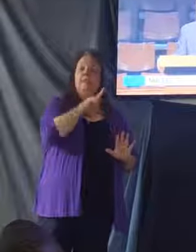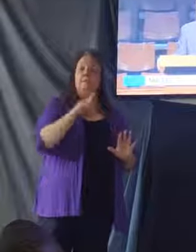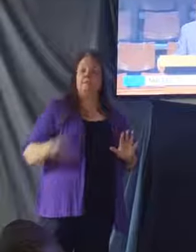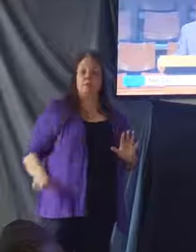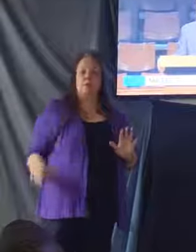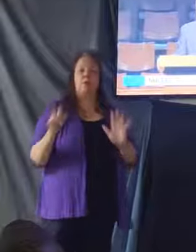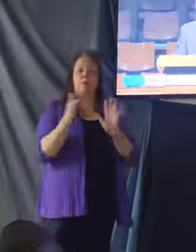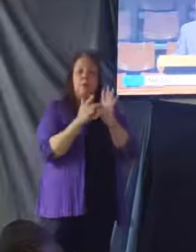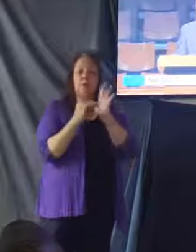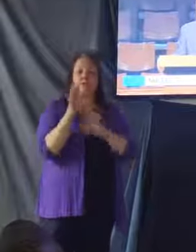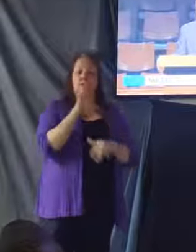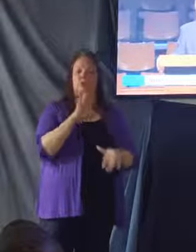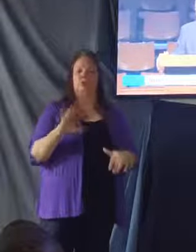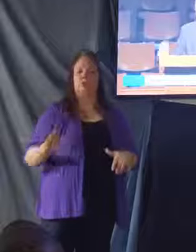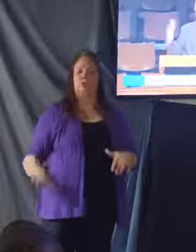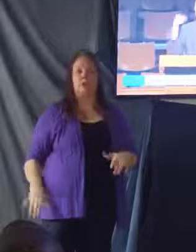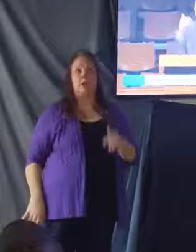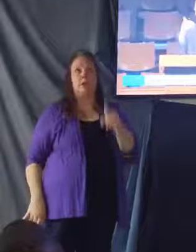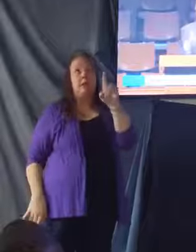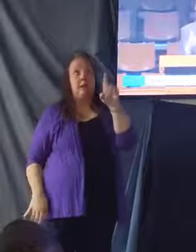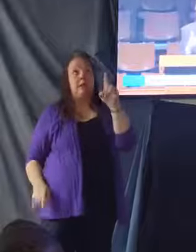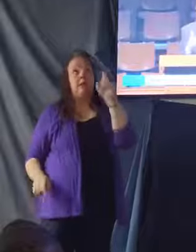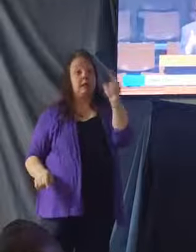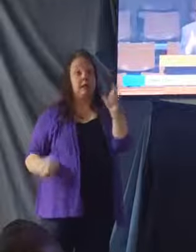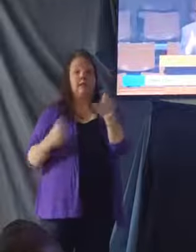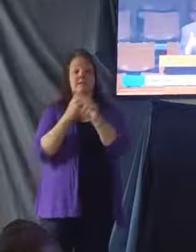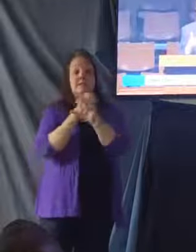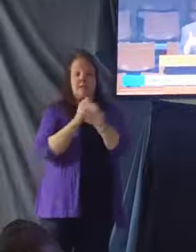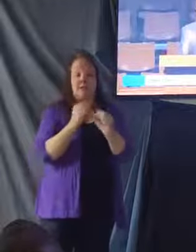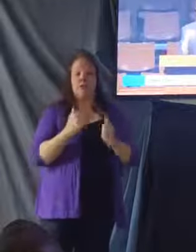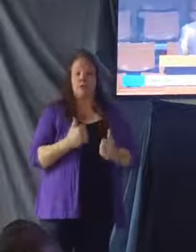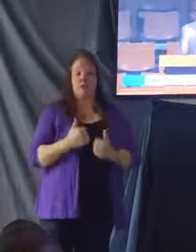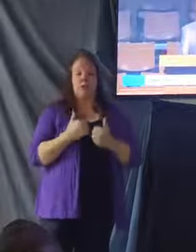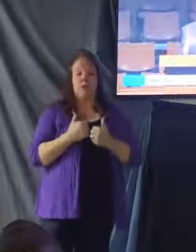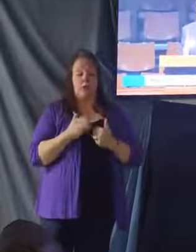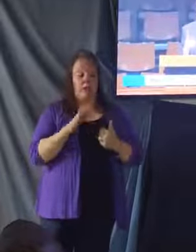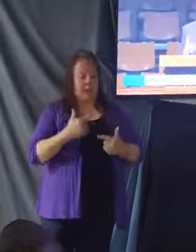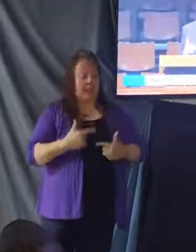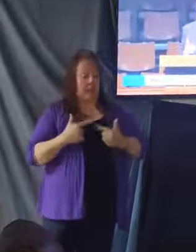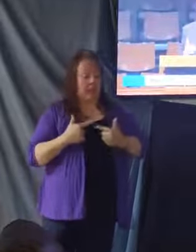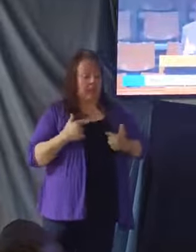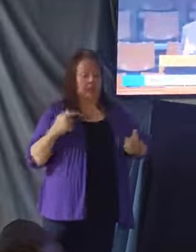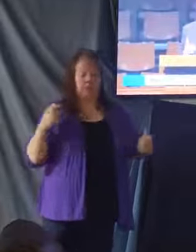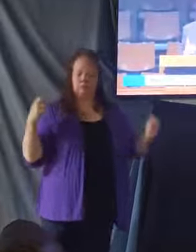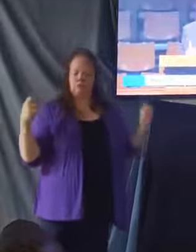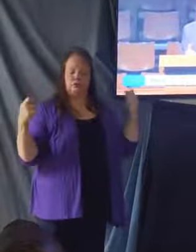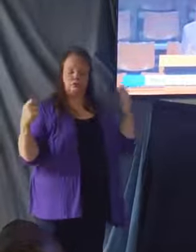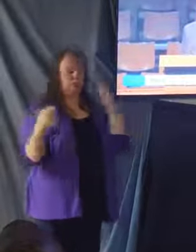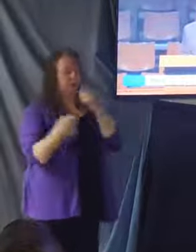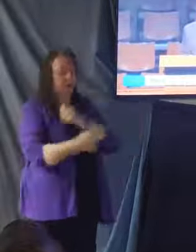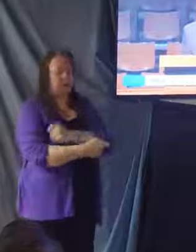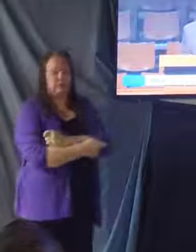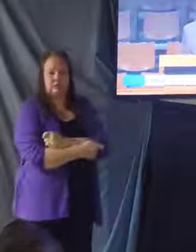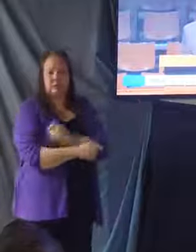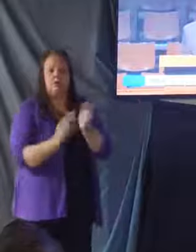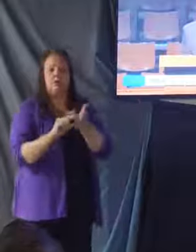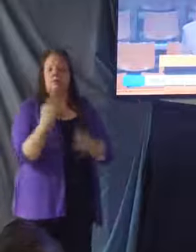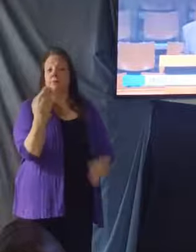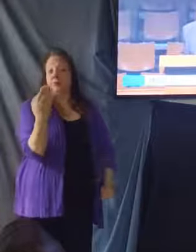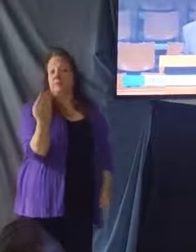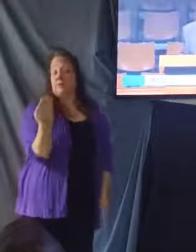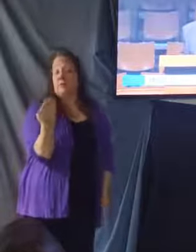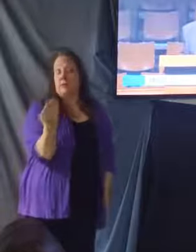Jesus Christ. And when he brings salvation to a life, it's a transformed life. So verse